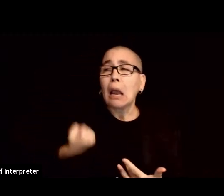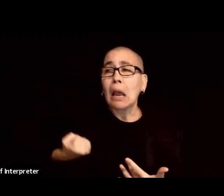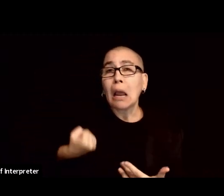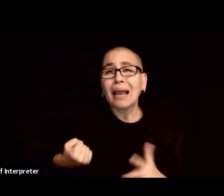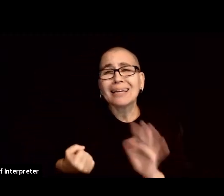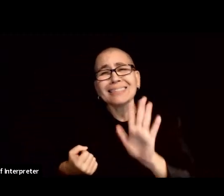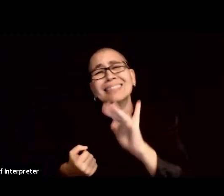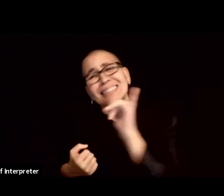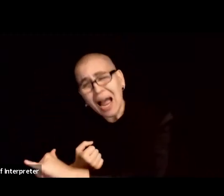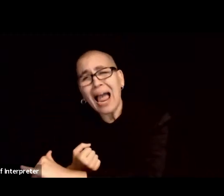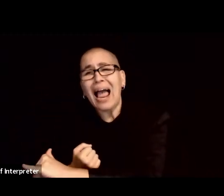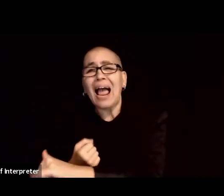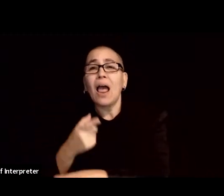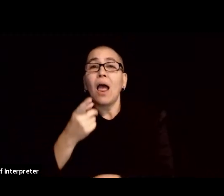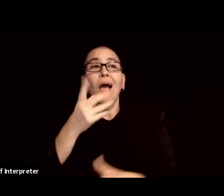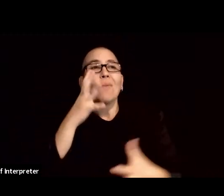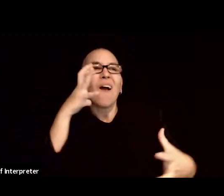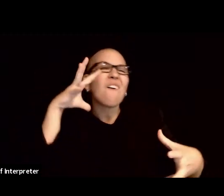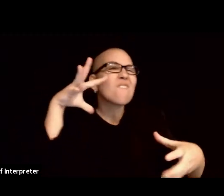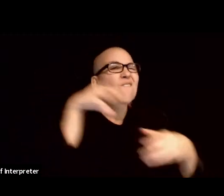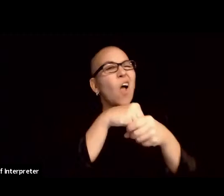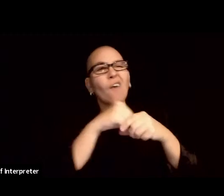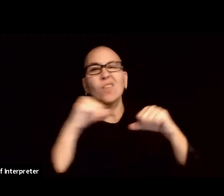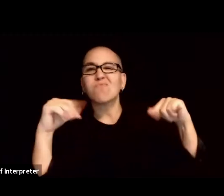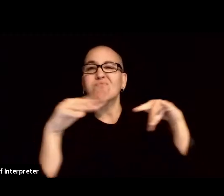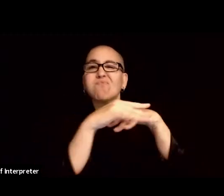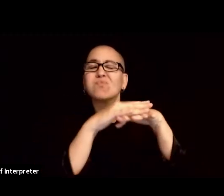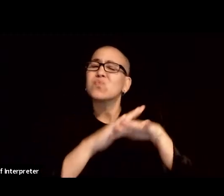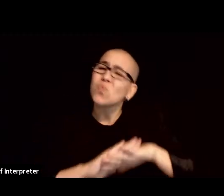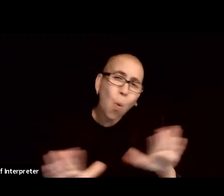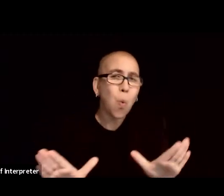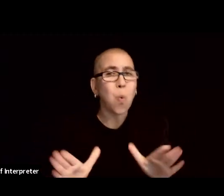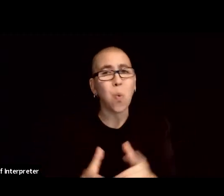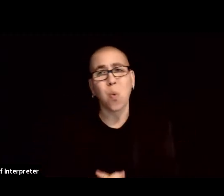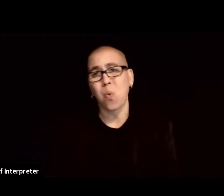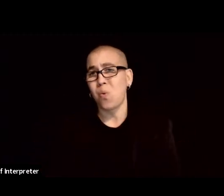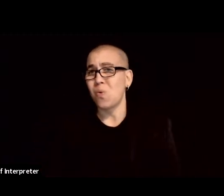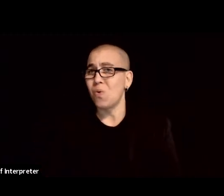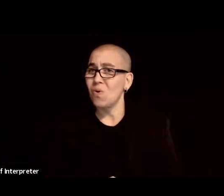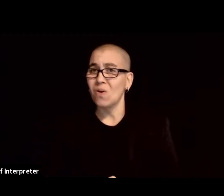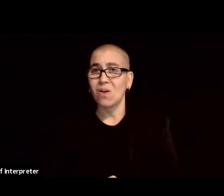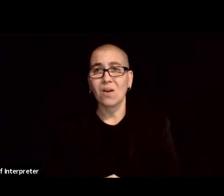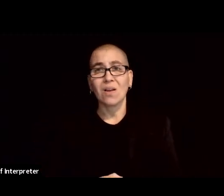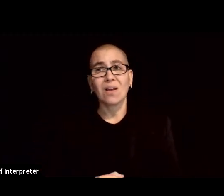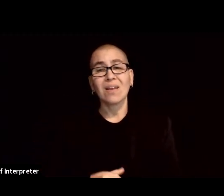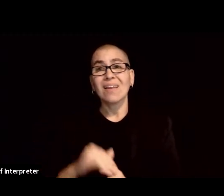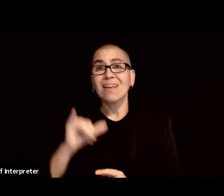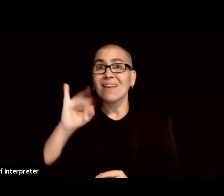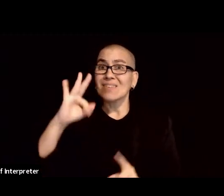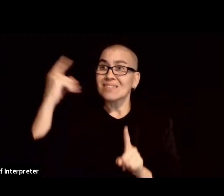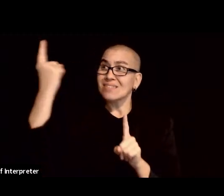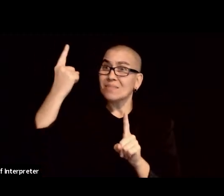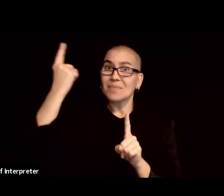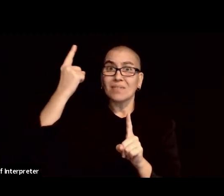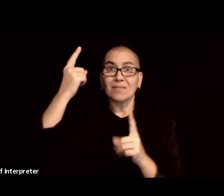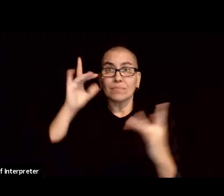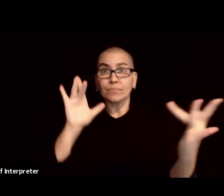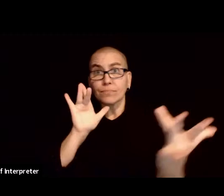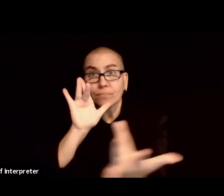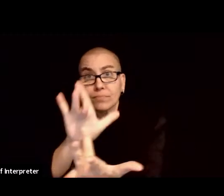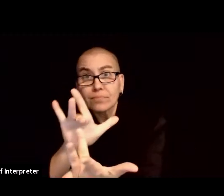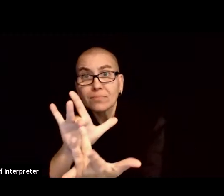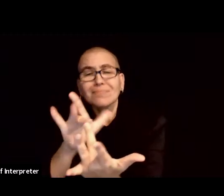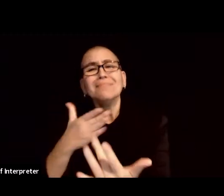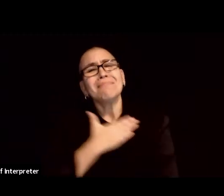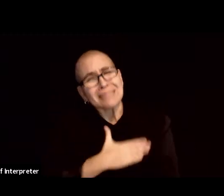all of us to provide key information to our case investigators so that we can help protect your friends, your